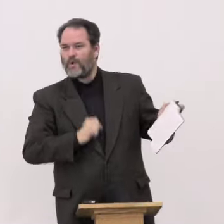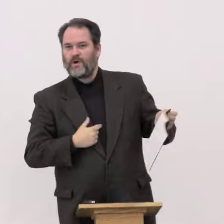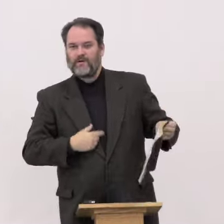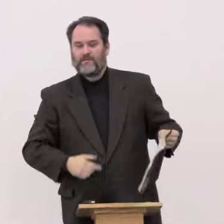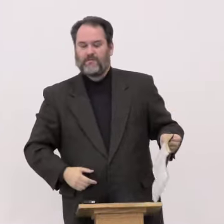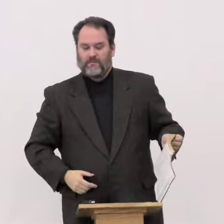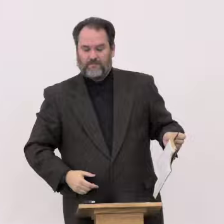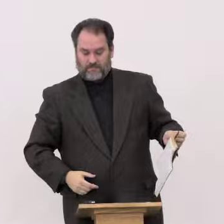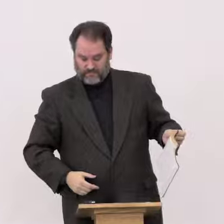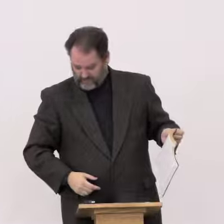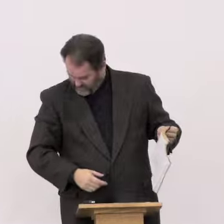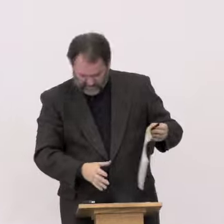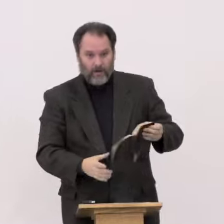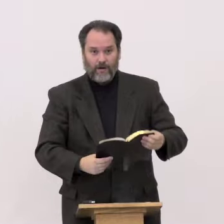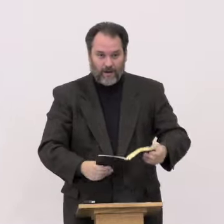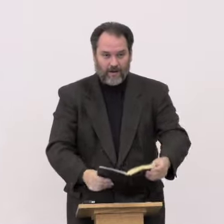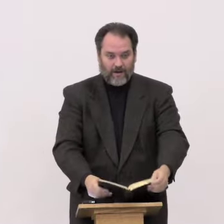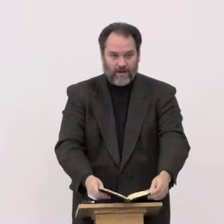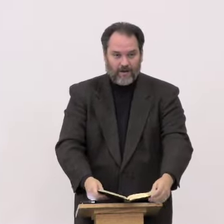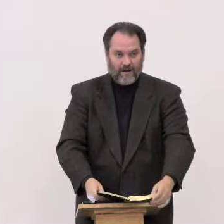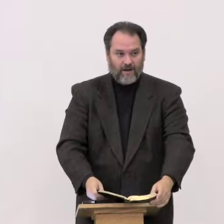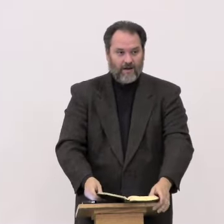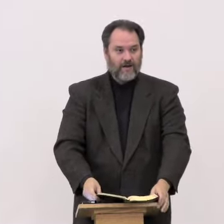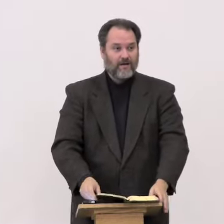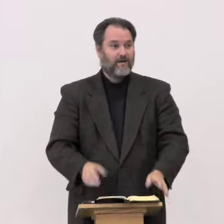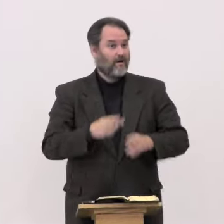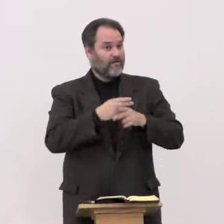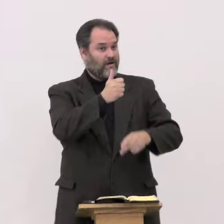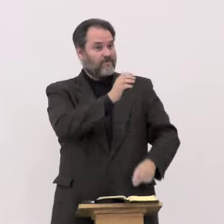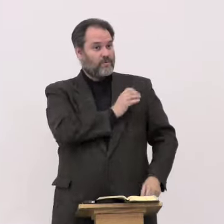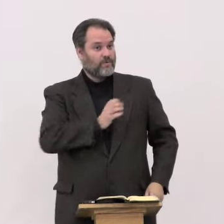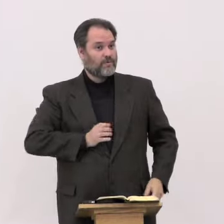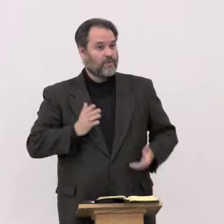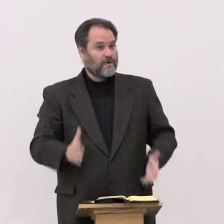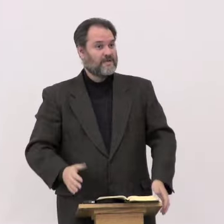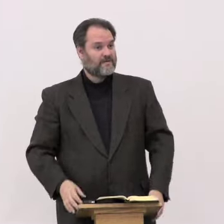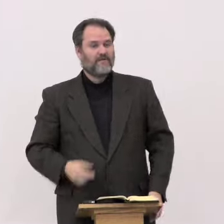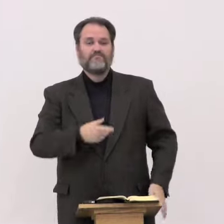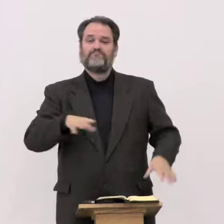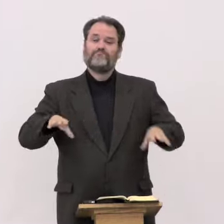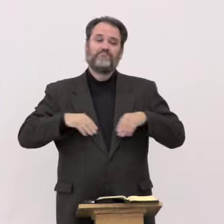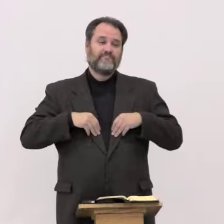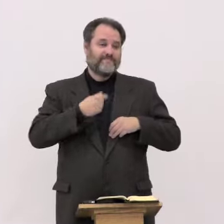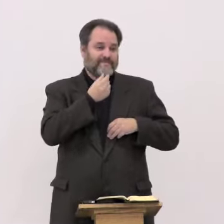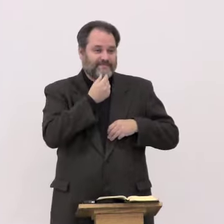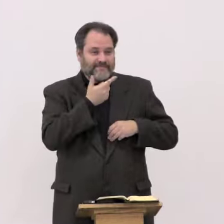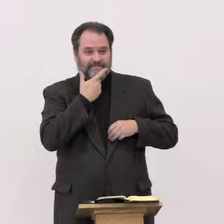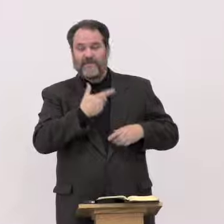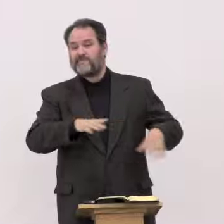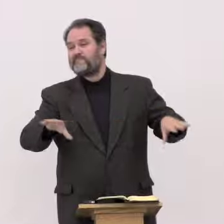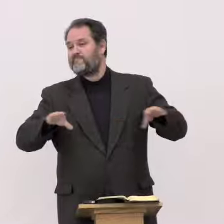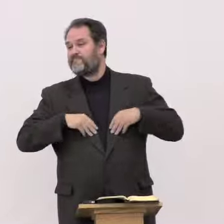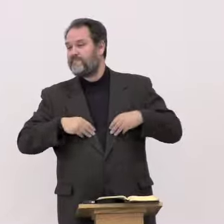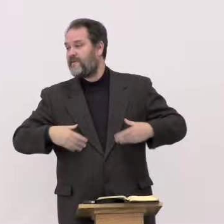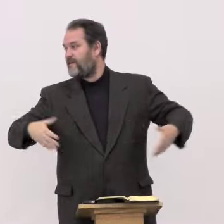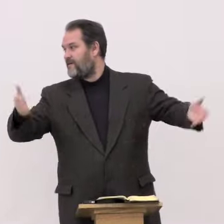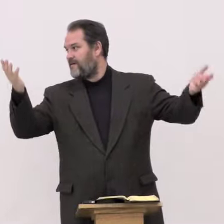he's a Christian. He calls himself a Christian. He's very popular in the deaf community. And he puts away the Bible. He says it's outdated,